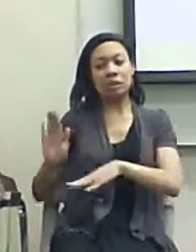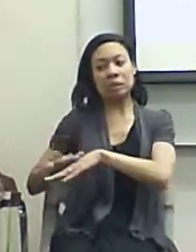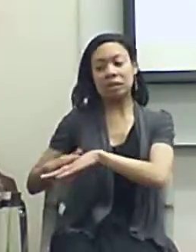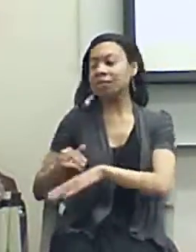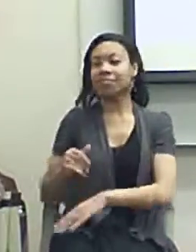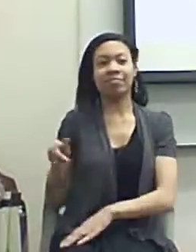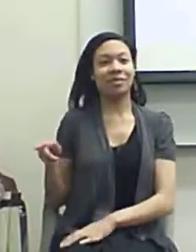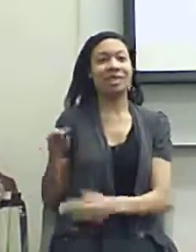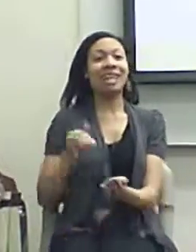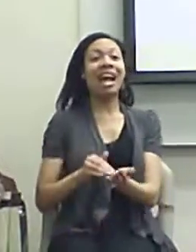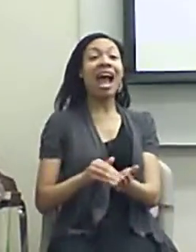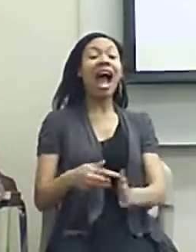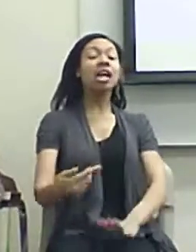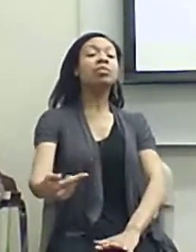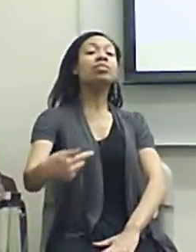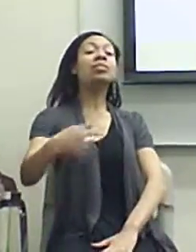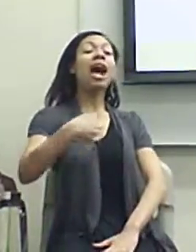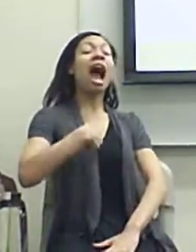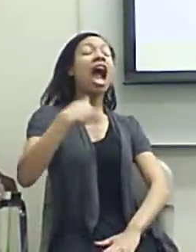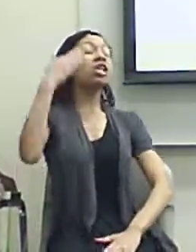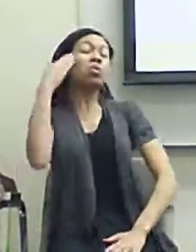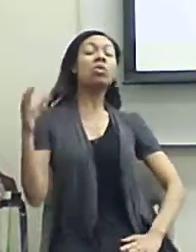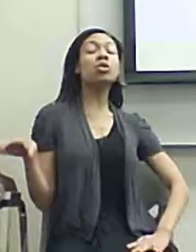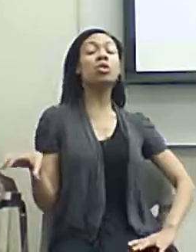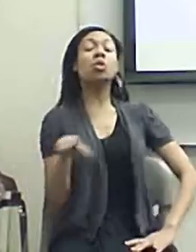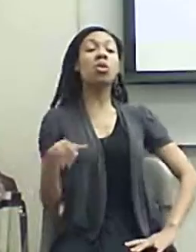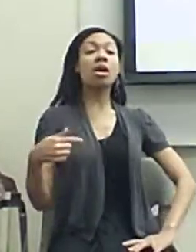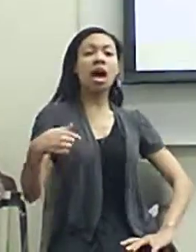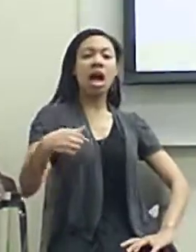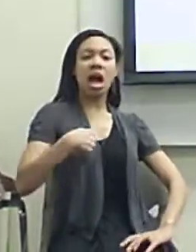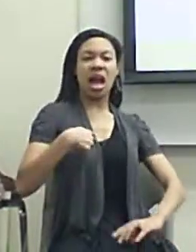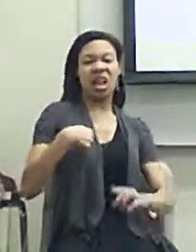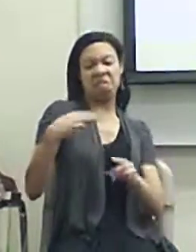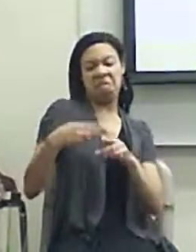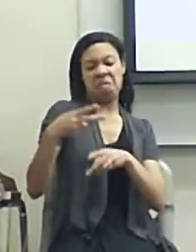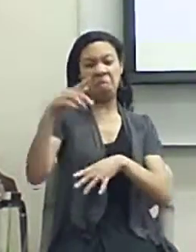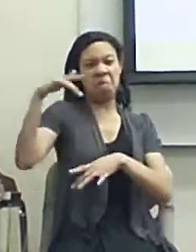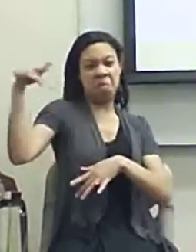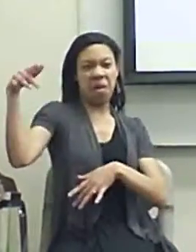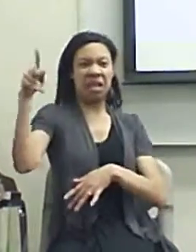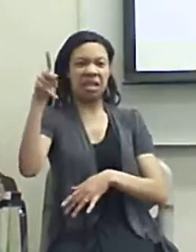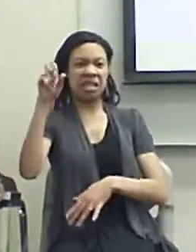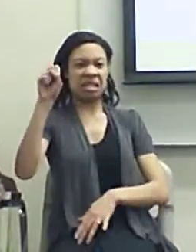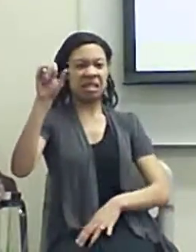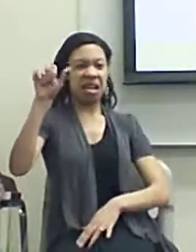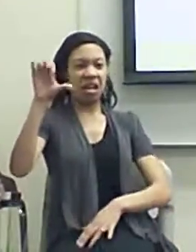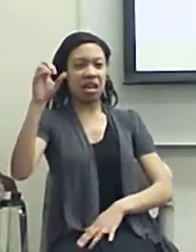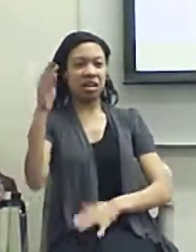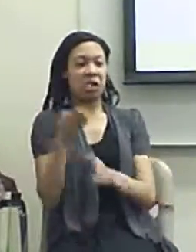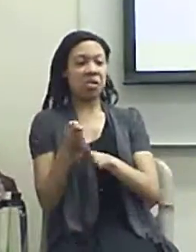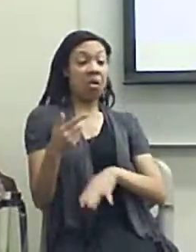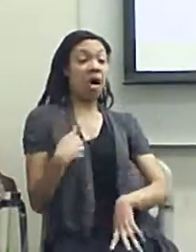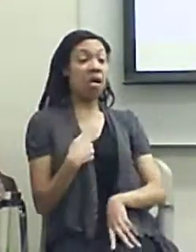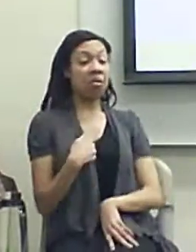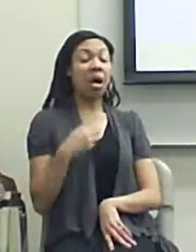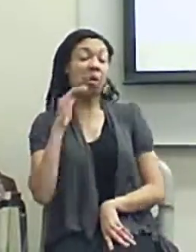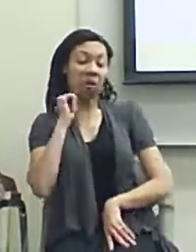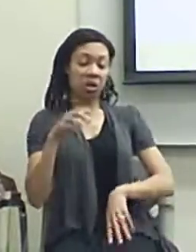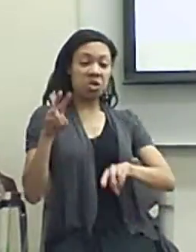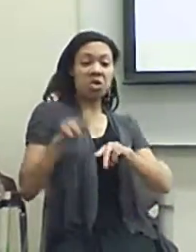Doctor, come. I know what I am doing. I am the psychiatrist, and I will sit exactly where I want to sit. Well, good